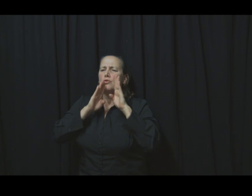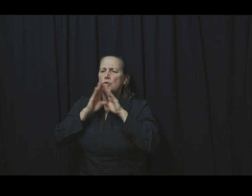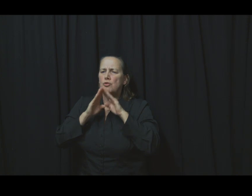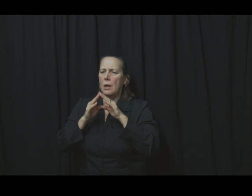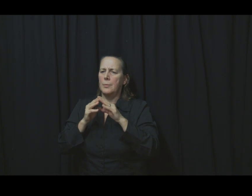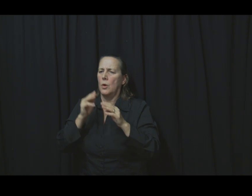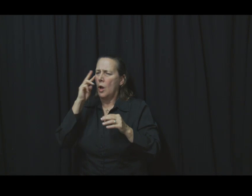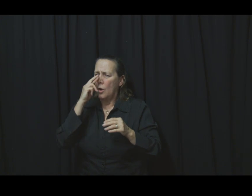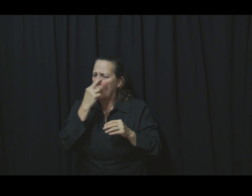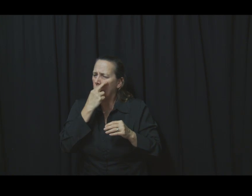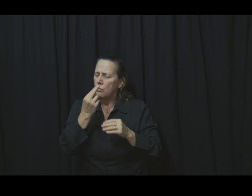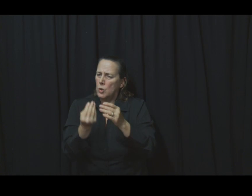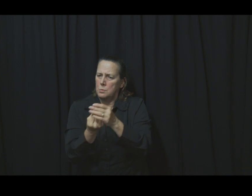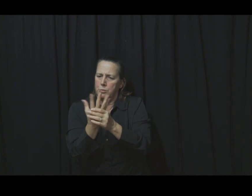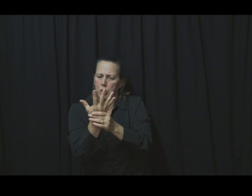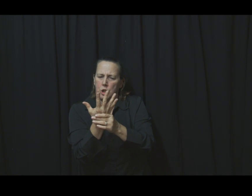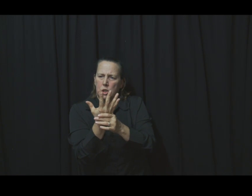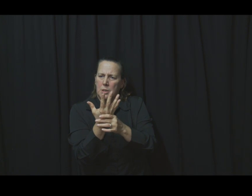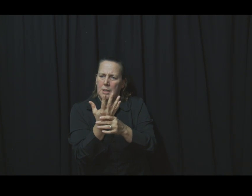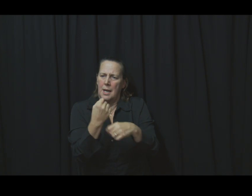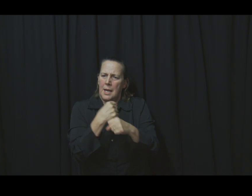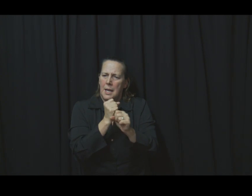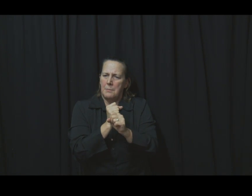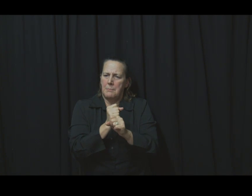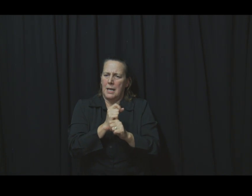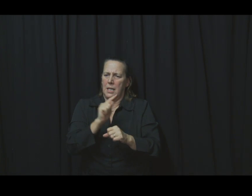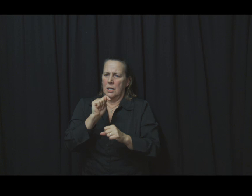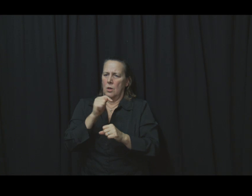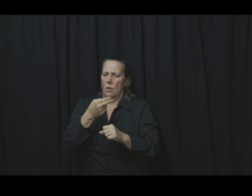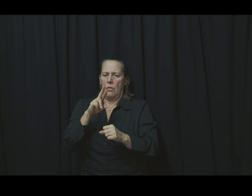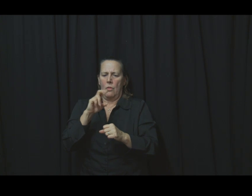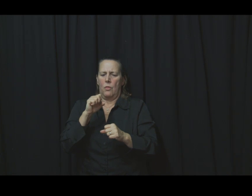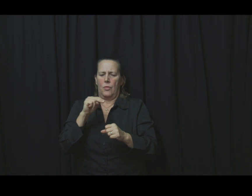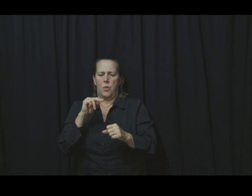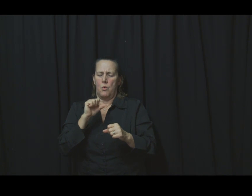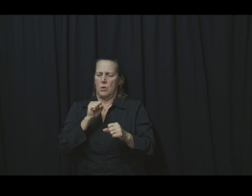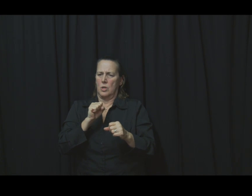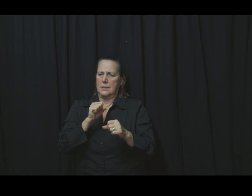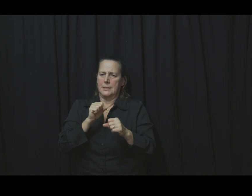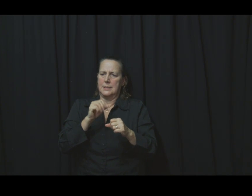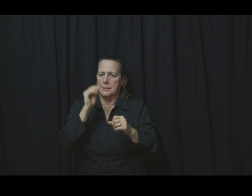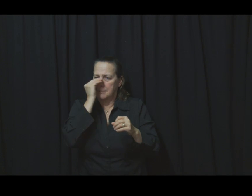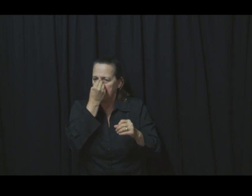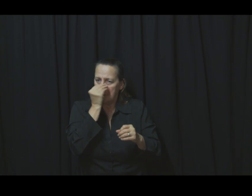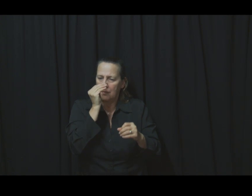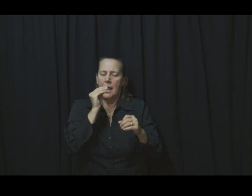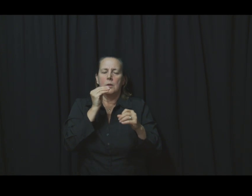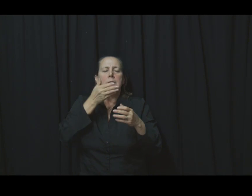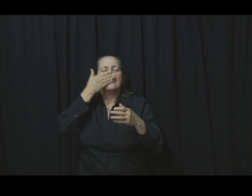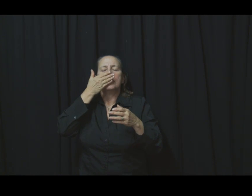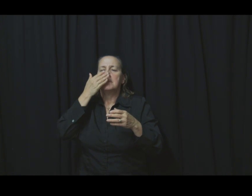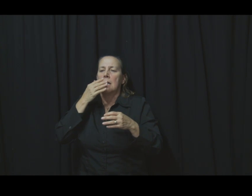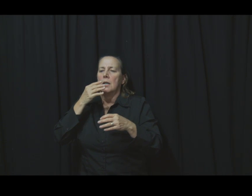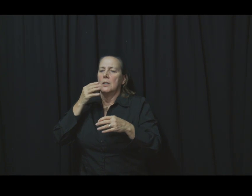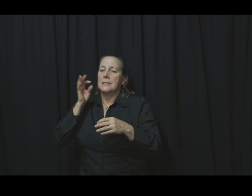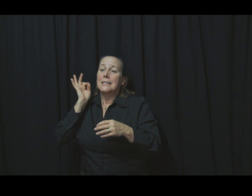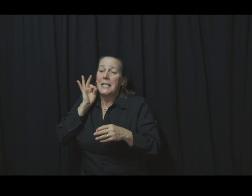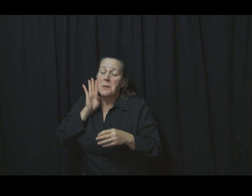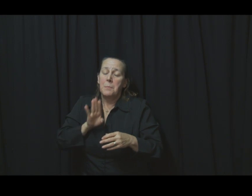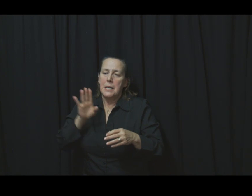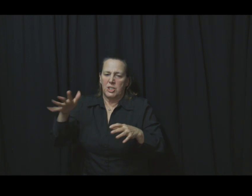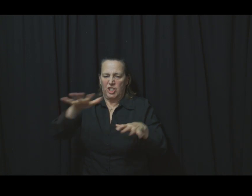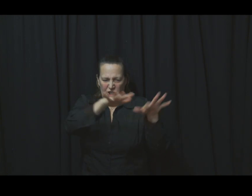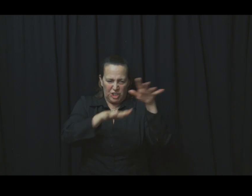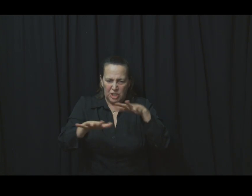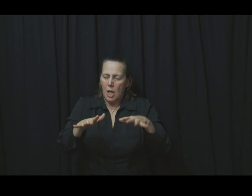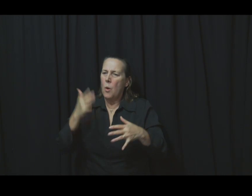a flower, and the thorns and the bees swimming, flying around, interacting. Why does anybody bother with all